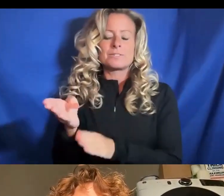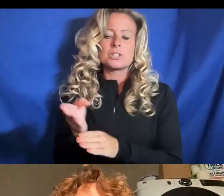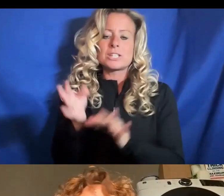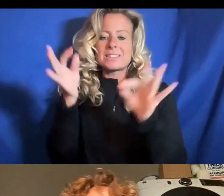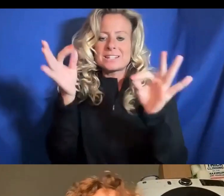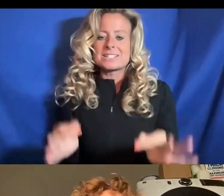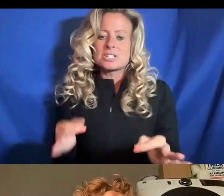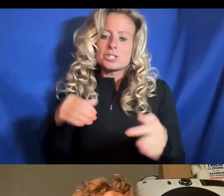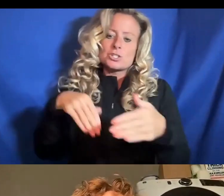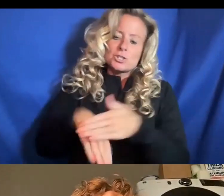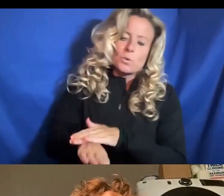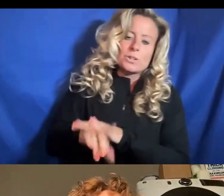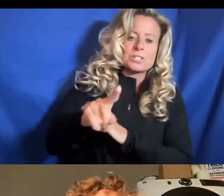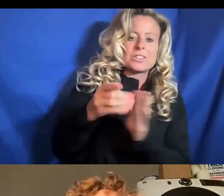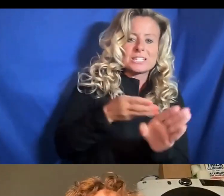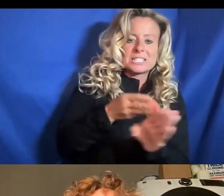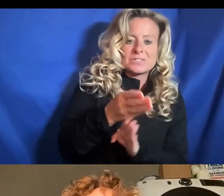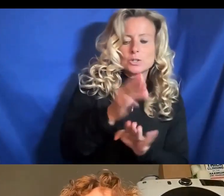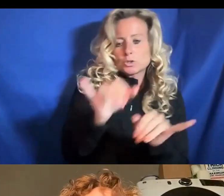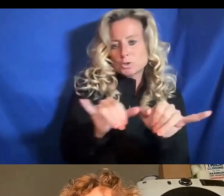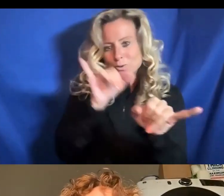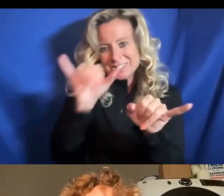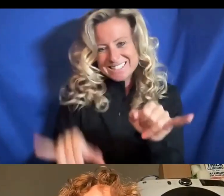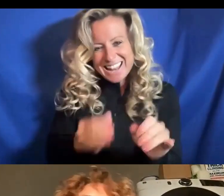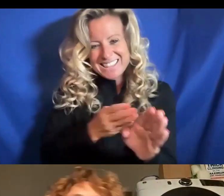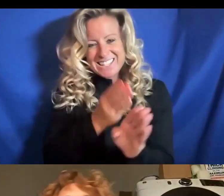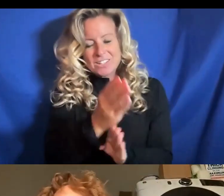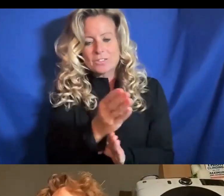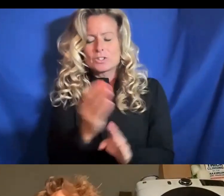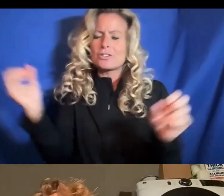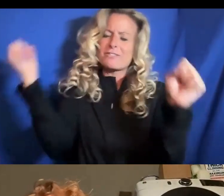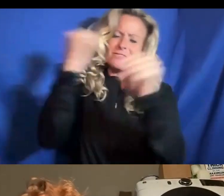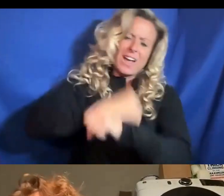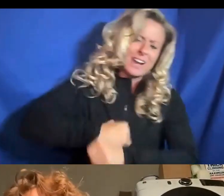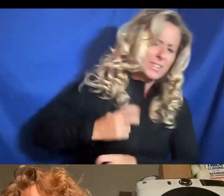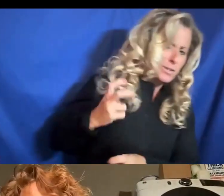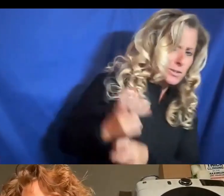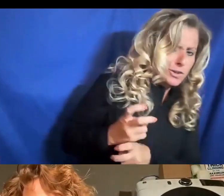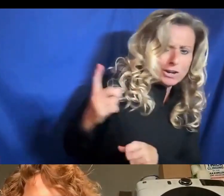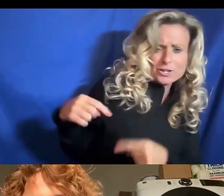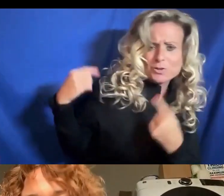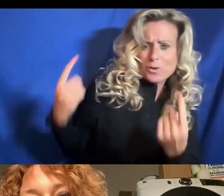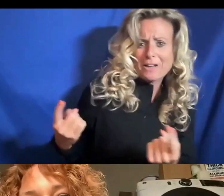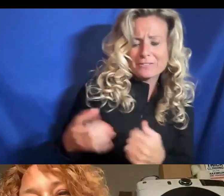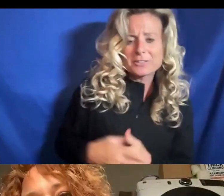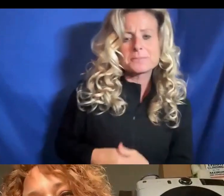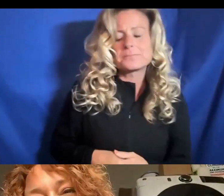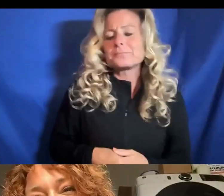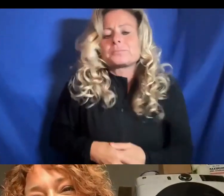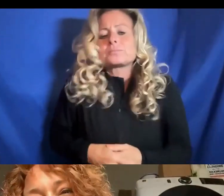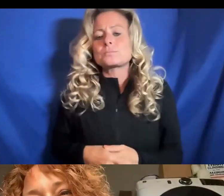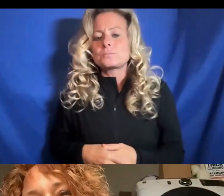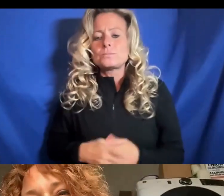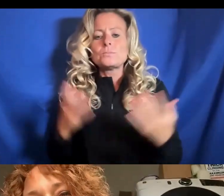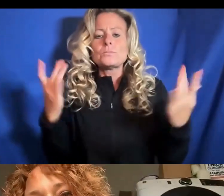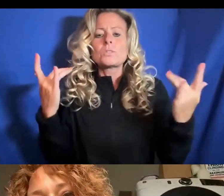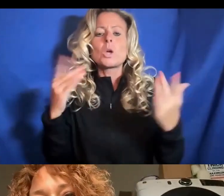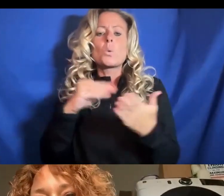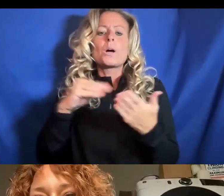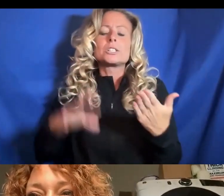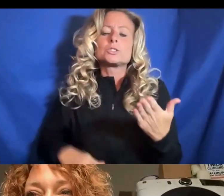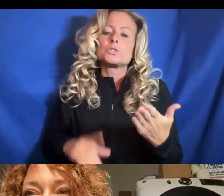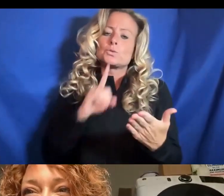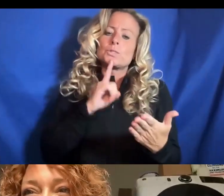decision to go into this field, to stay in this field, to fight as hard as you have. Why should students really